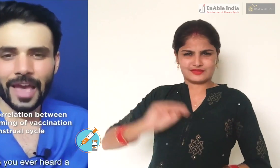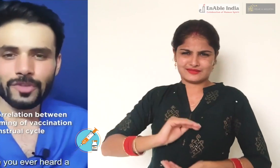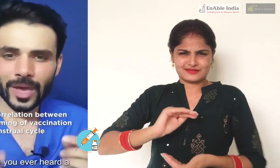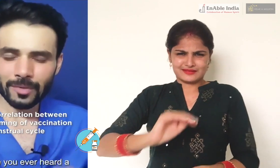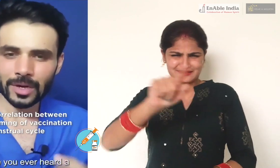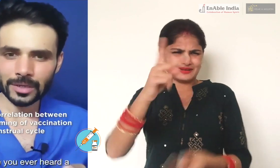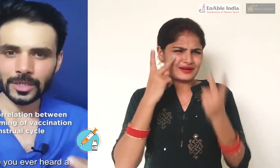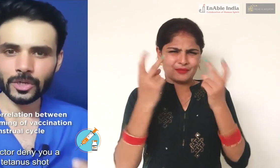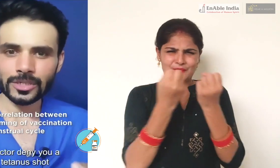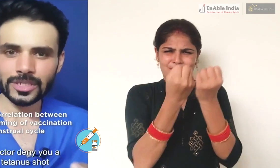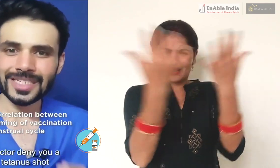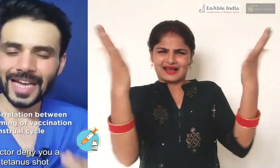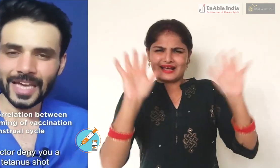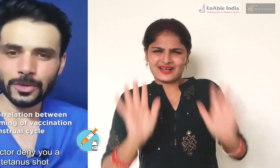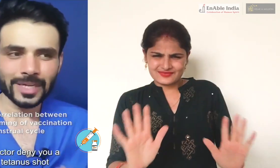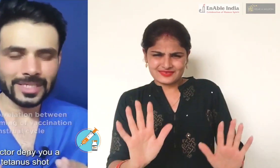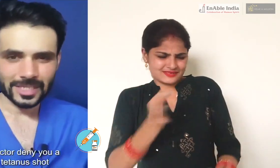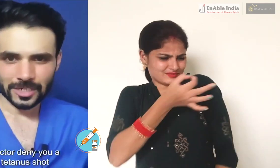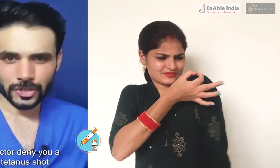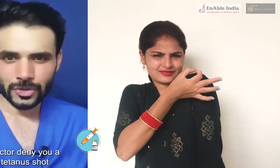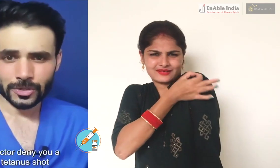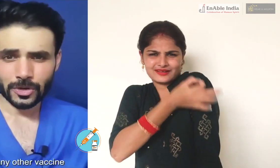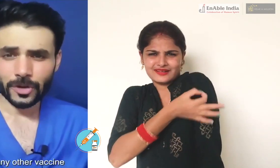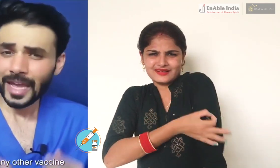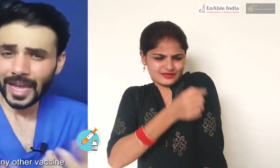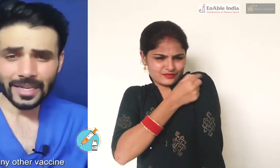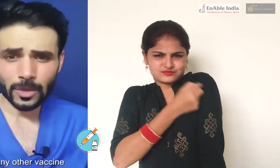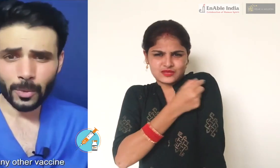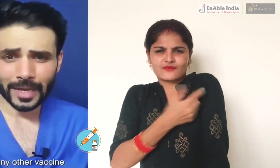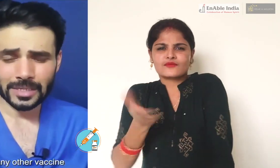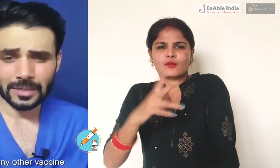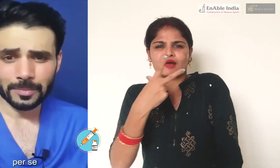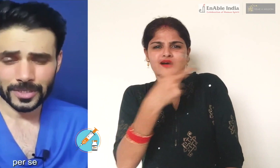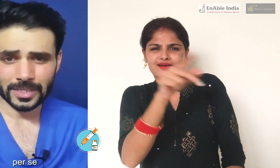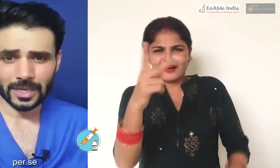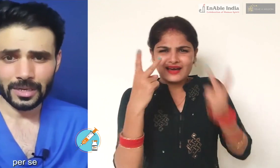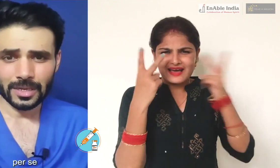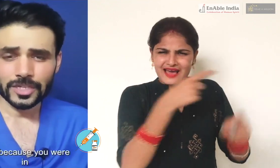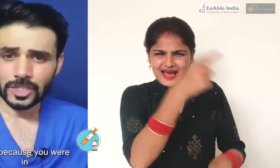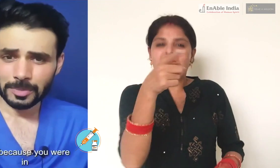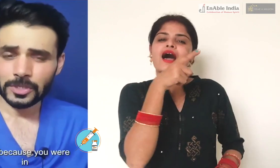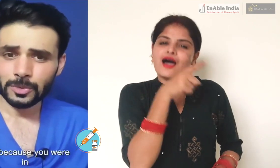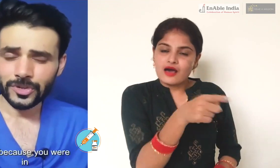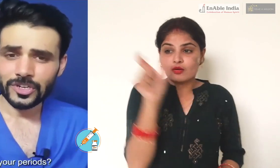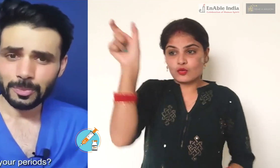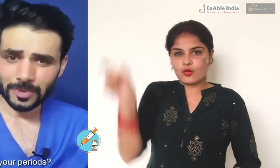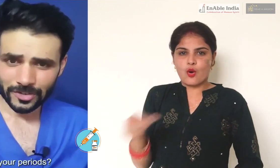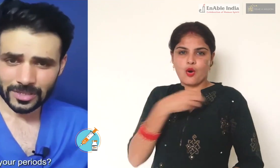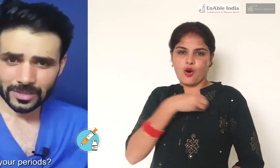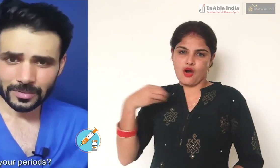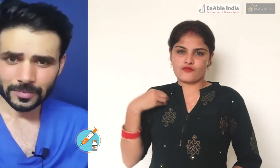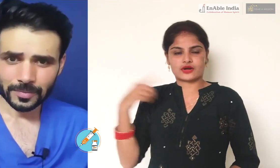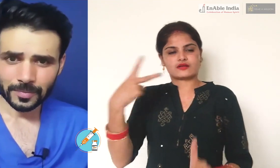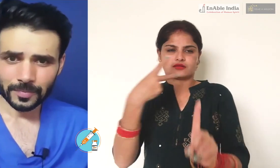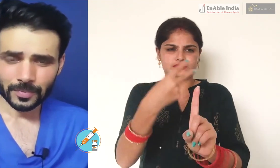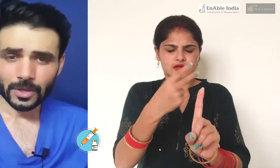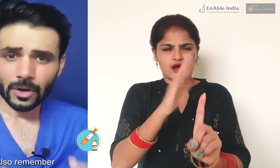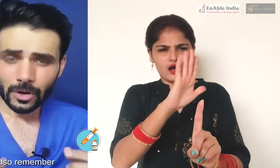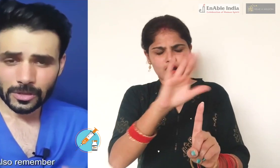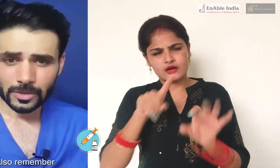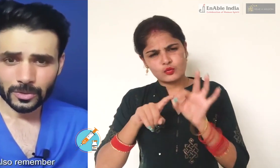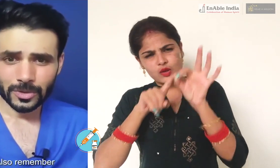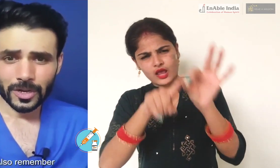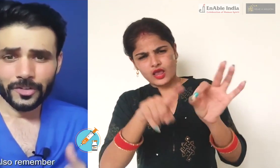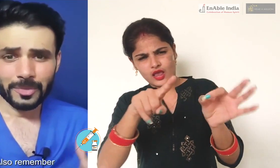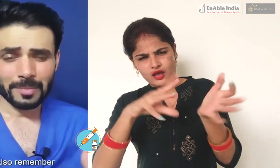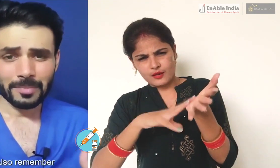Have you ever heard a doctor deny you a tetanus shot or any other vaccine per se just because you were in your periods?